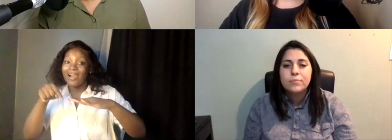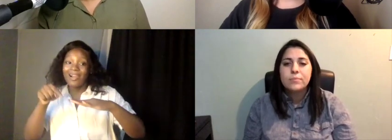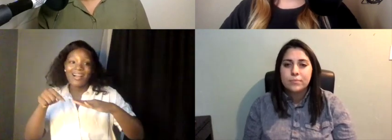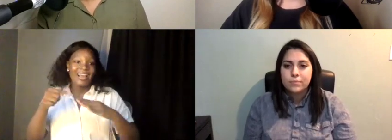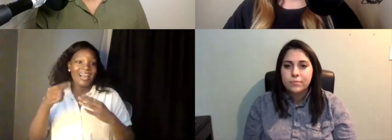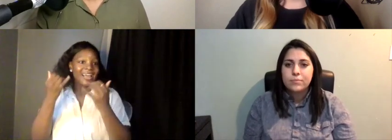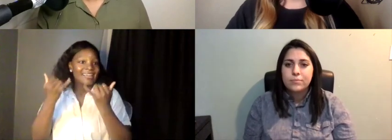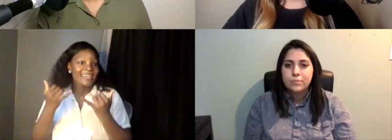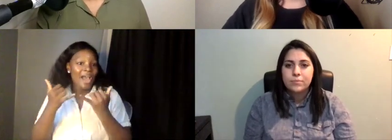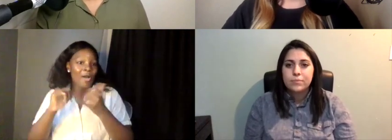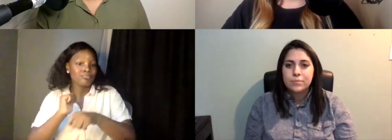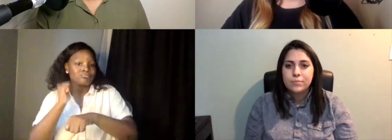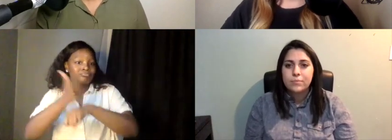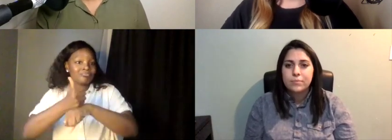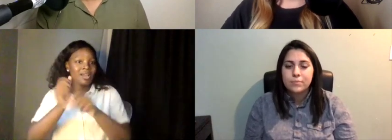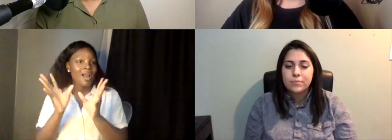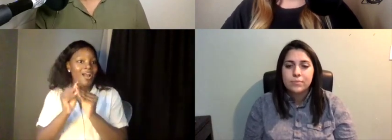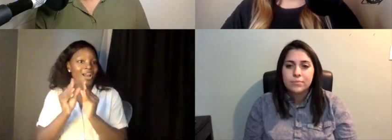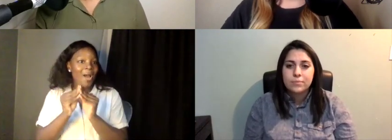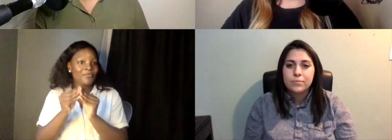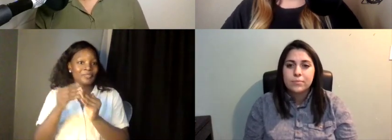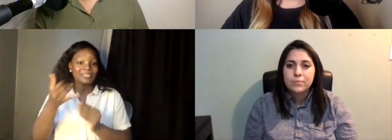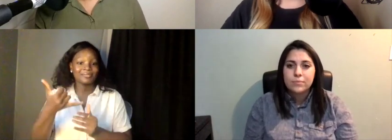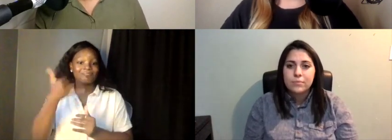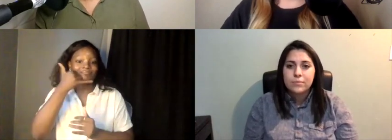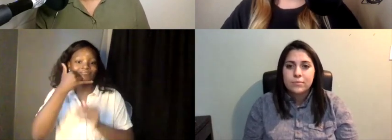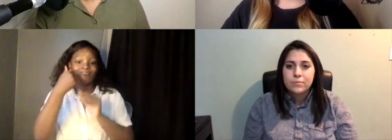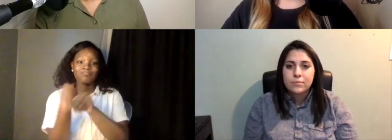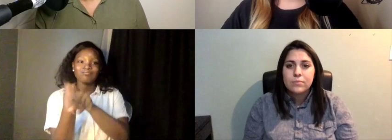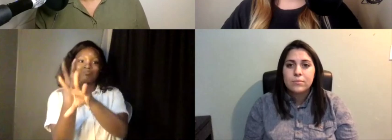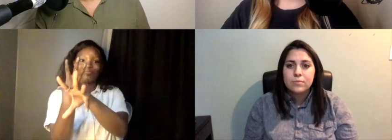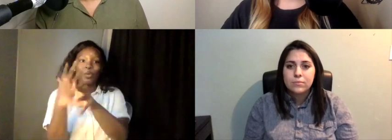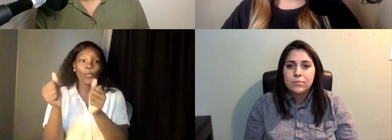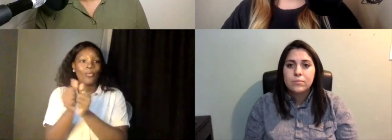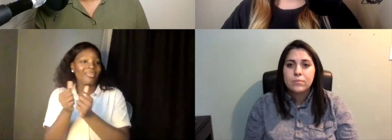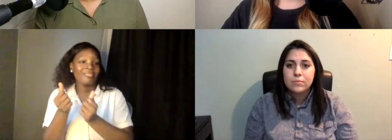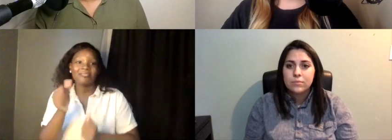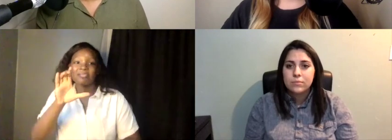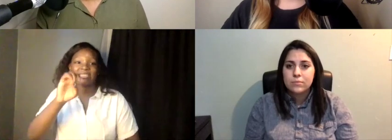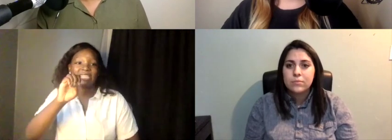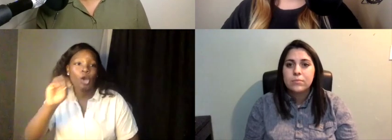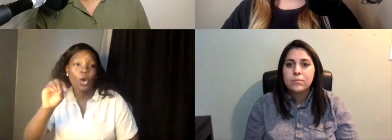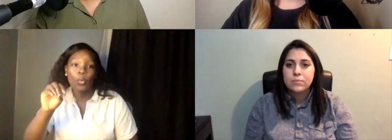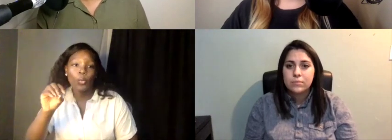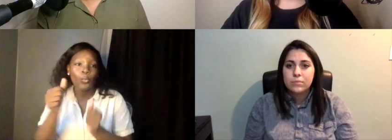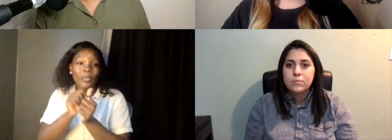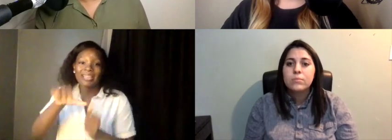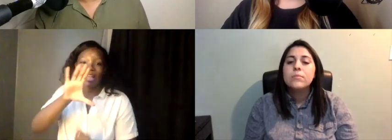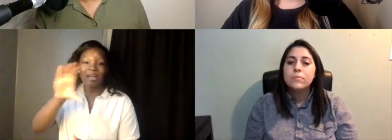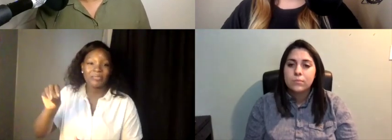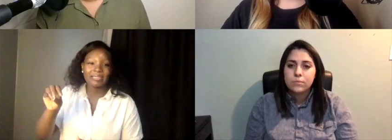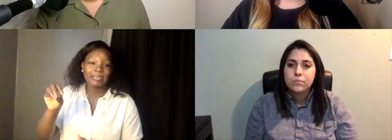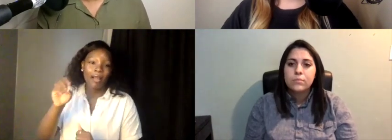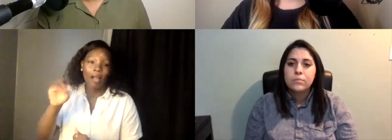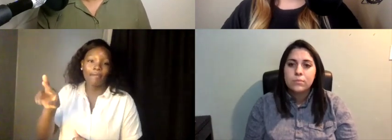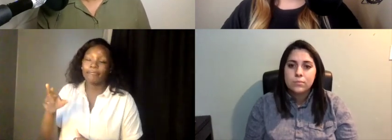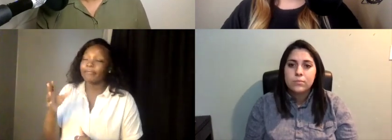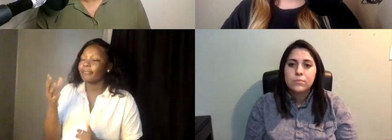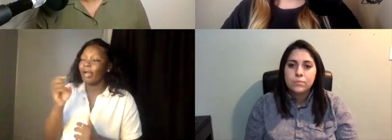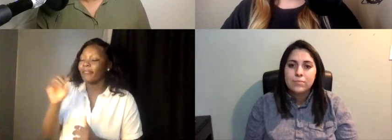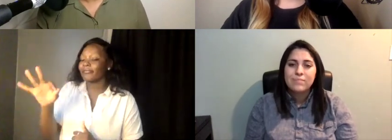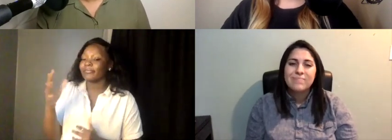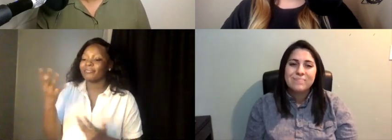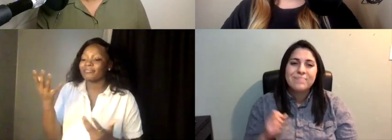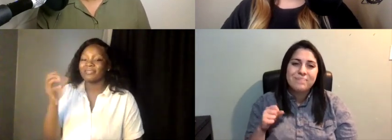up like a conference call with the CEO of, you know, whatever company you want to work for, like Snapchat or something. I don't know. Yeah. Snapchat's